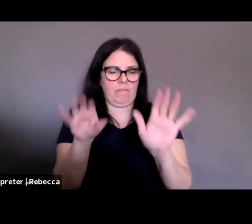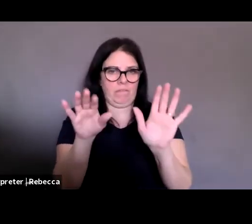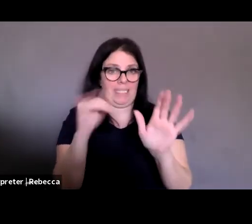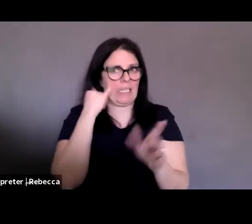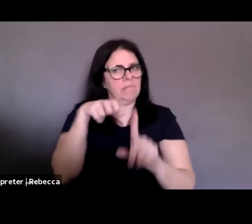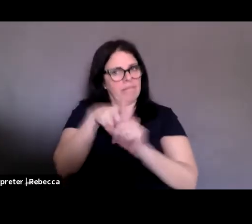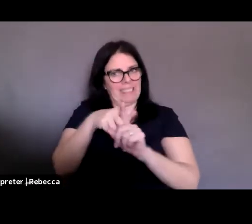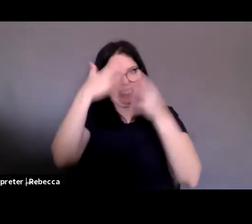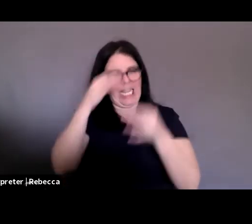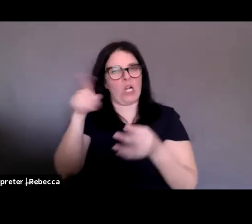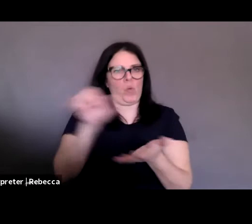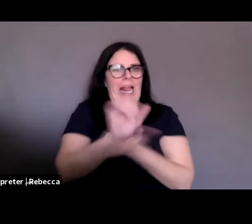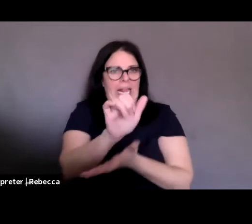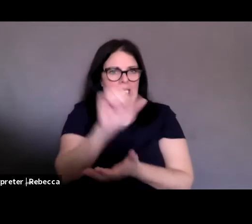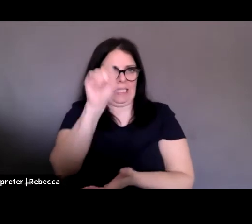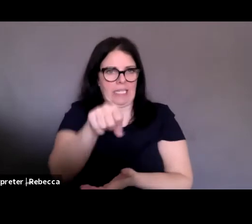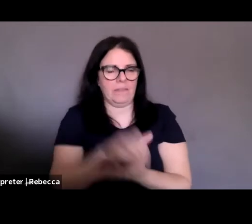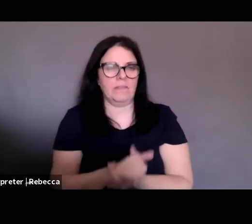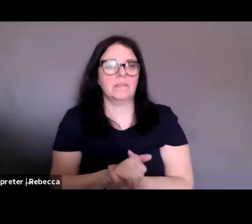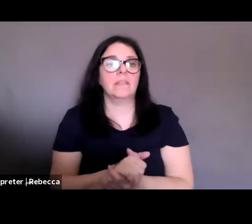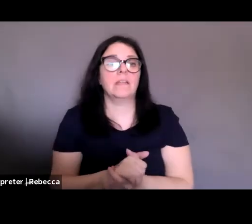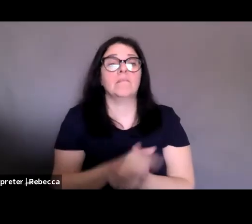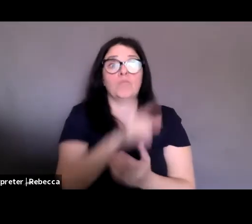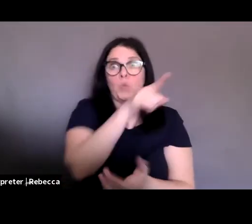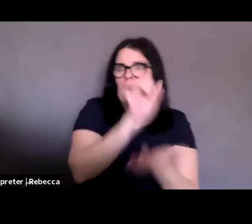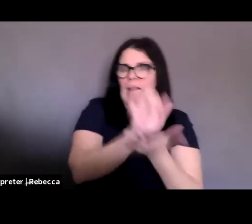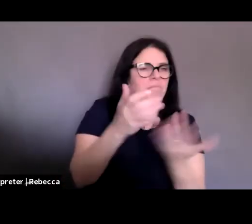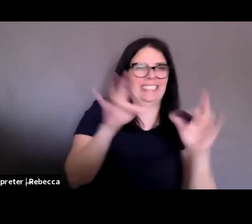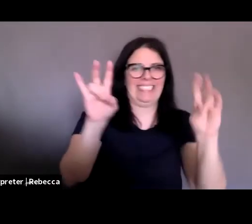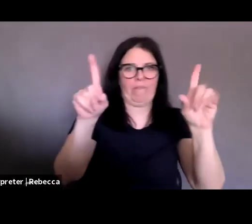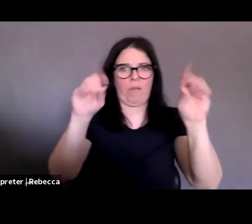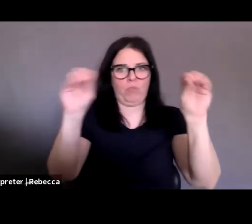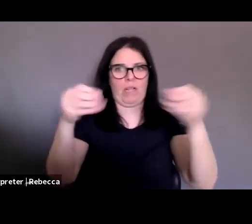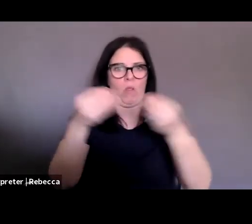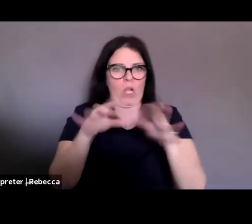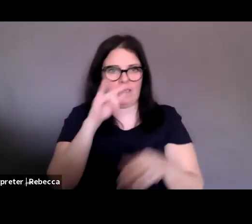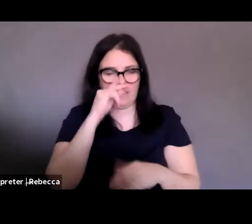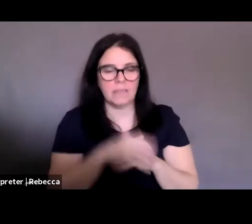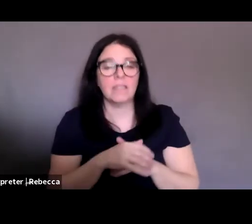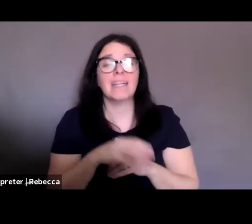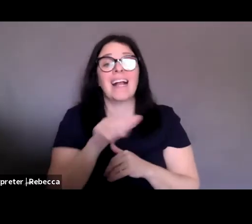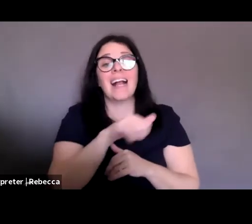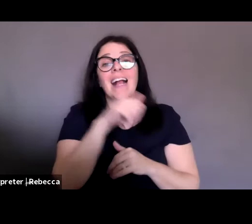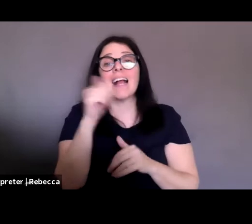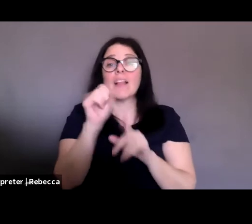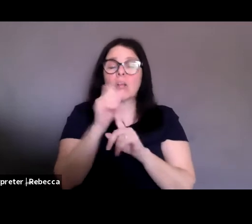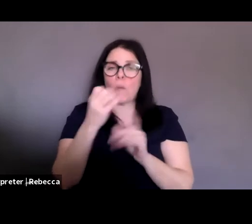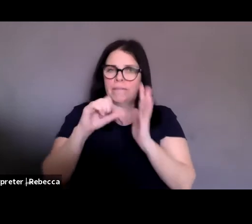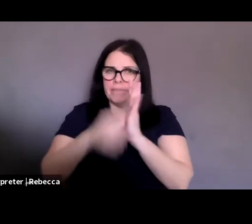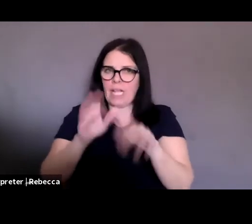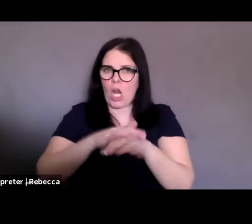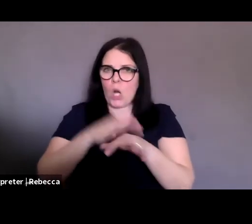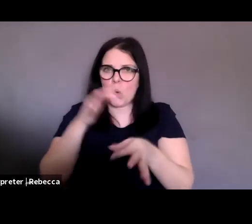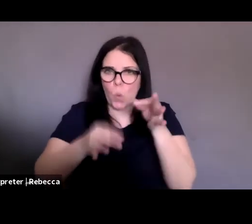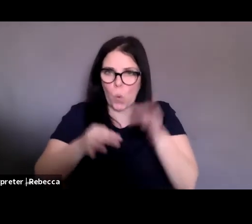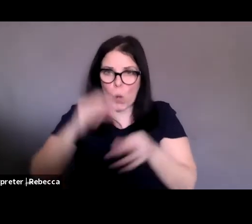And we also found that in the cases without abuse claims, and again, let me stress that we were relying on the court opinions that were published